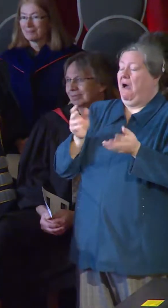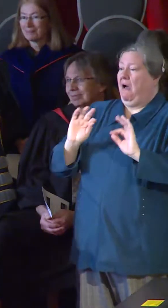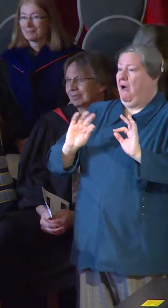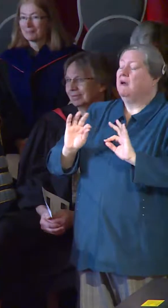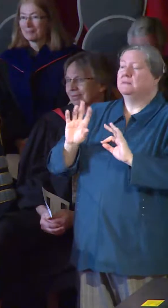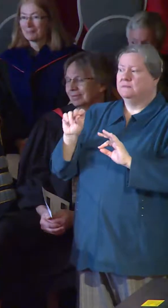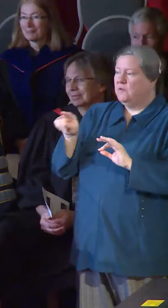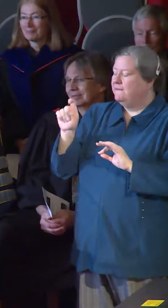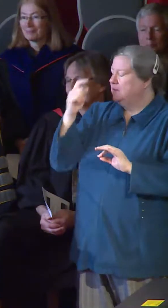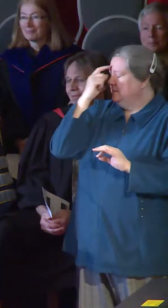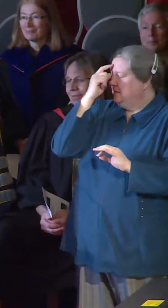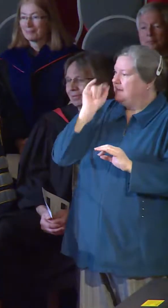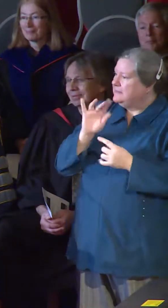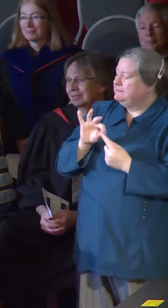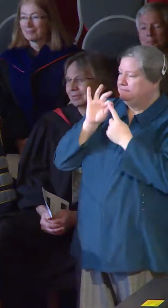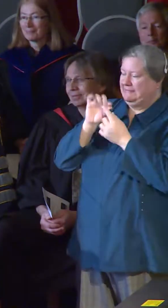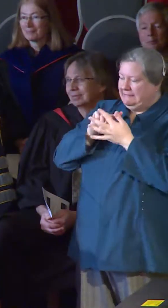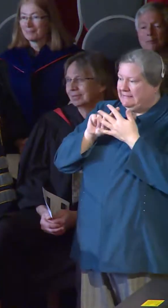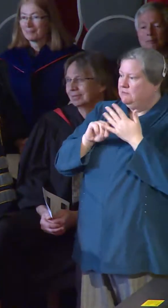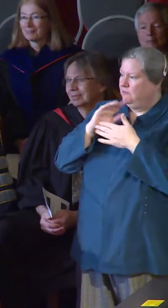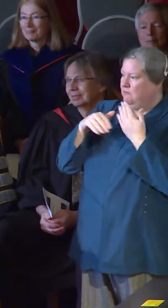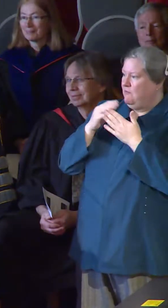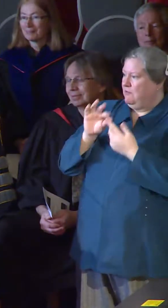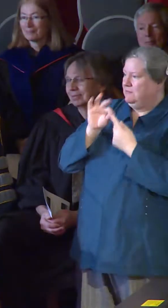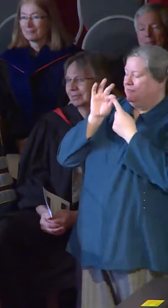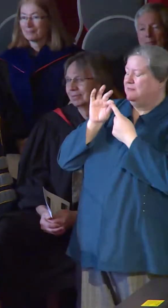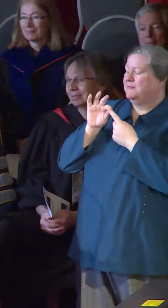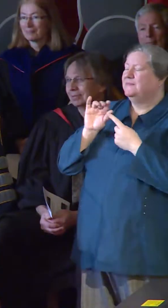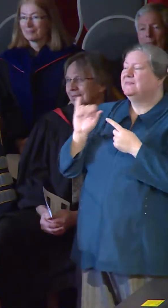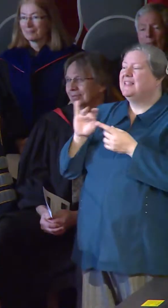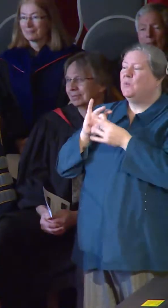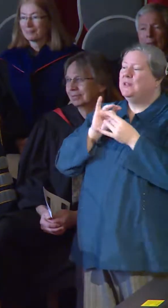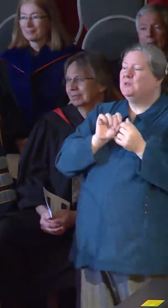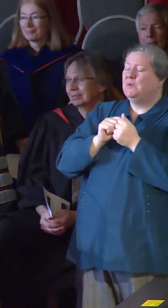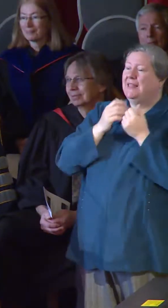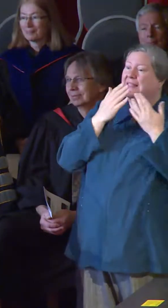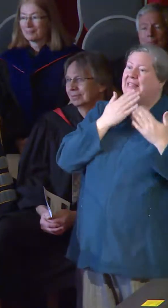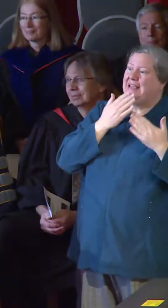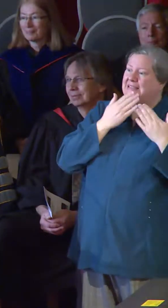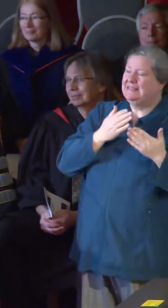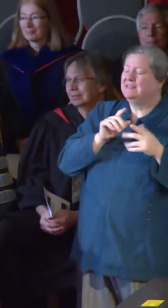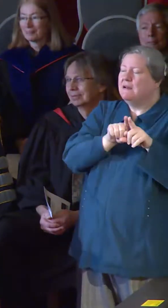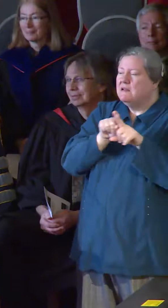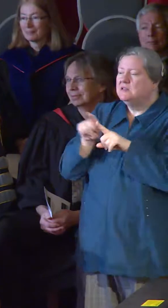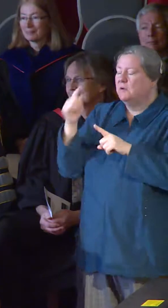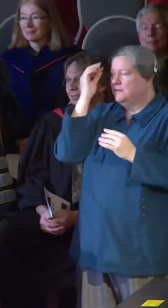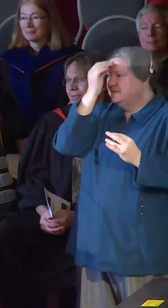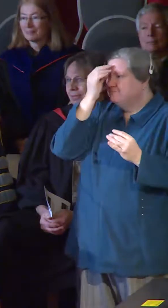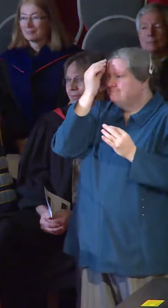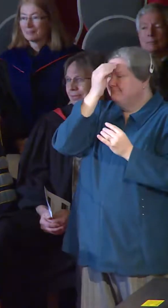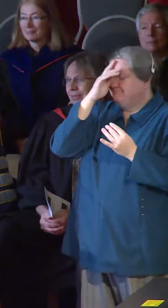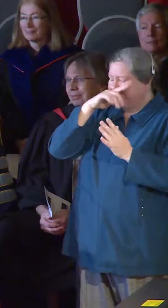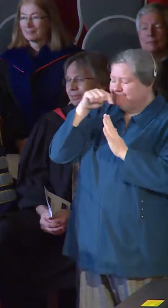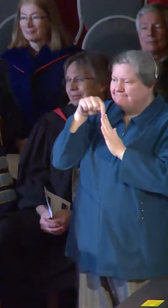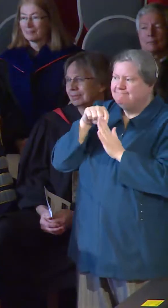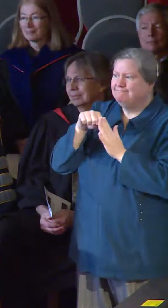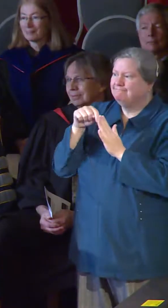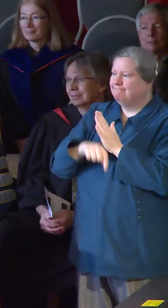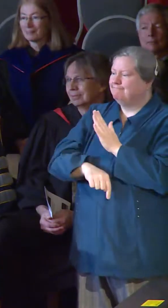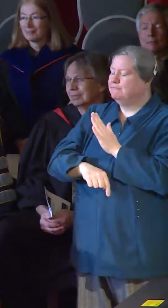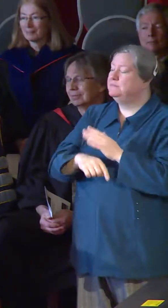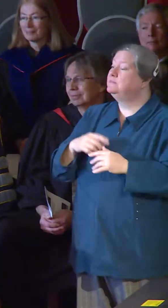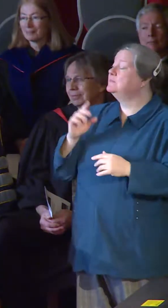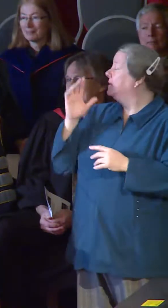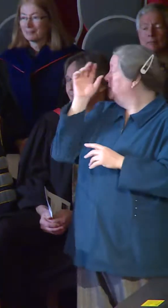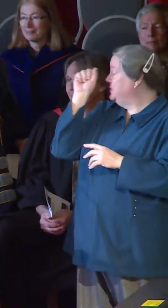In some ways, this advice links to the need for gratitude and for having a critical mind. And as President